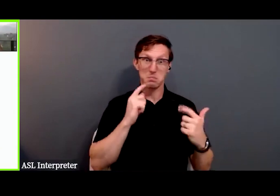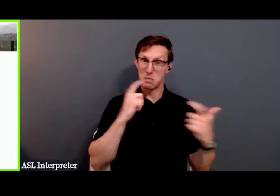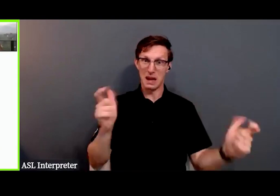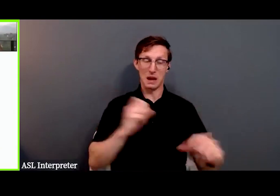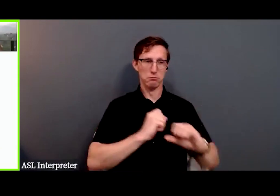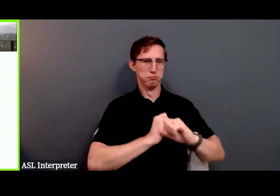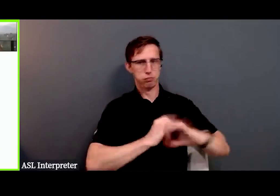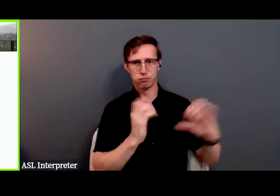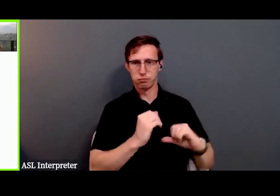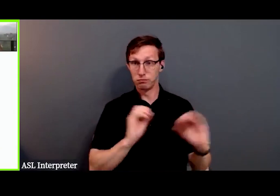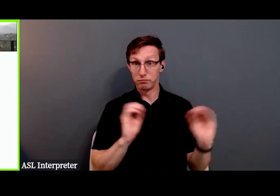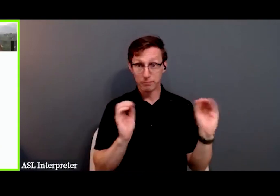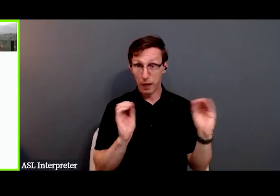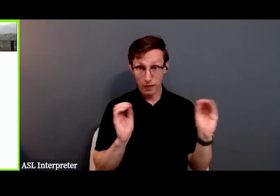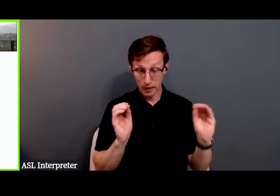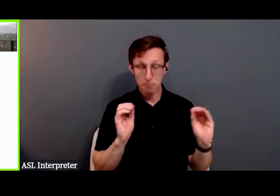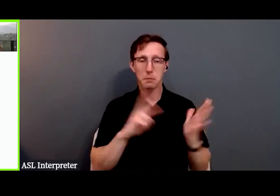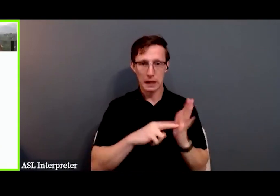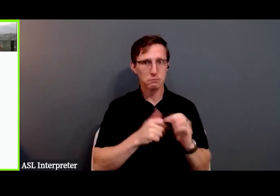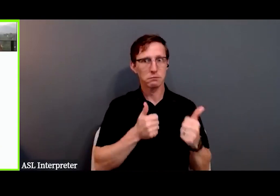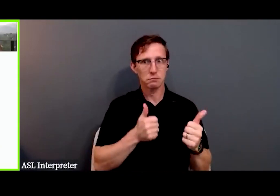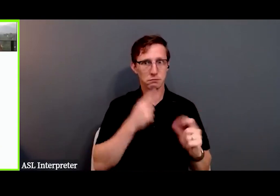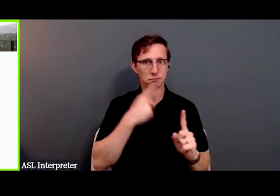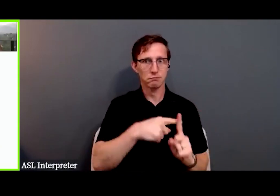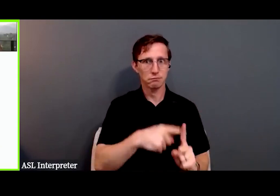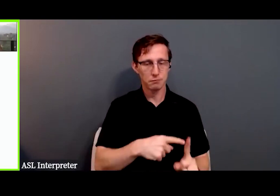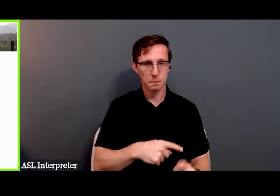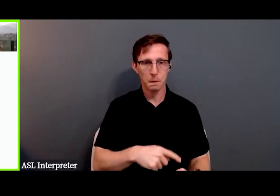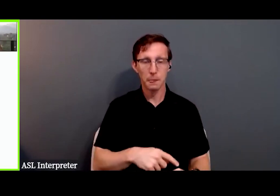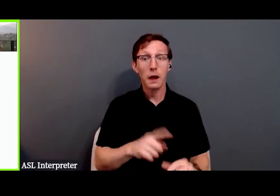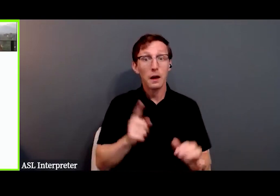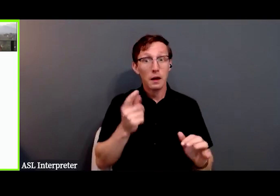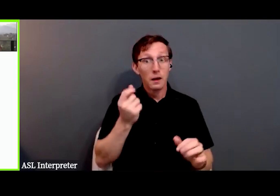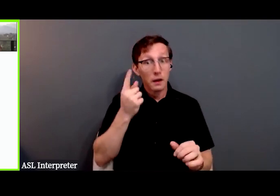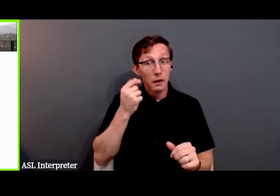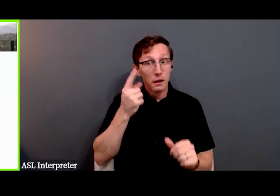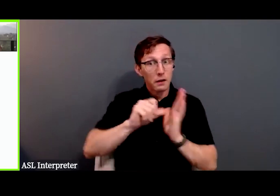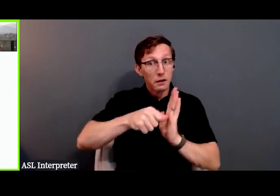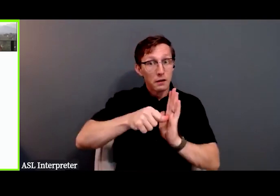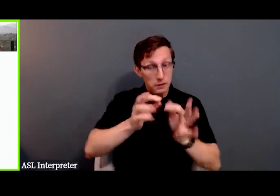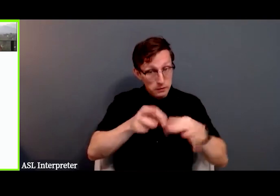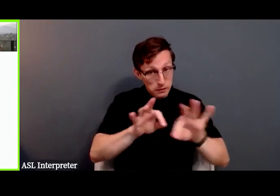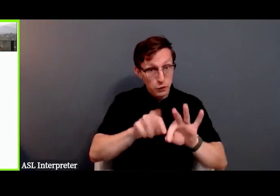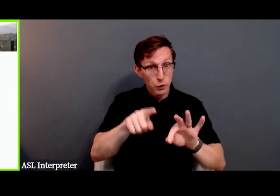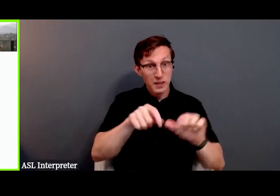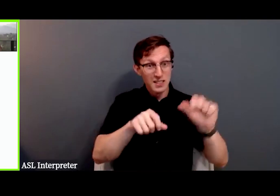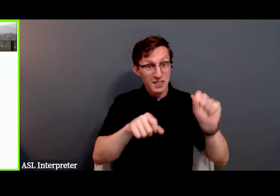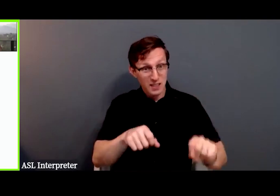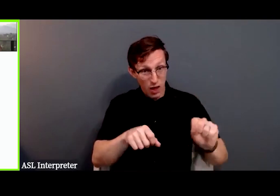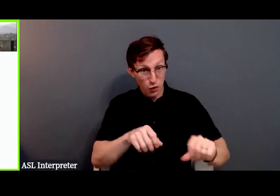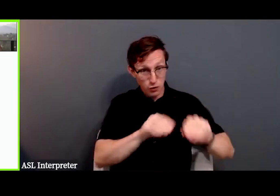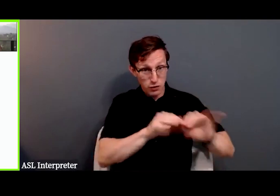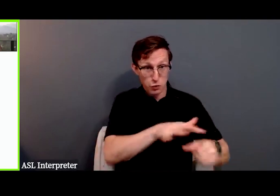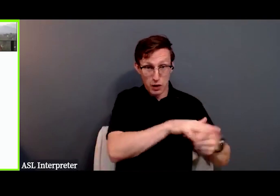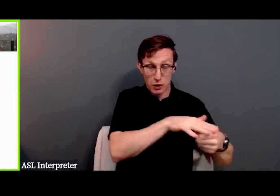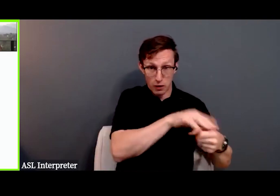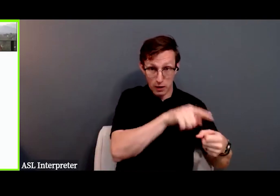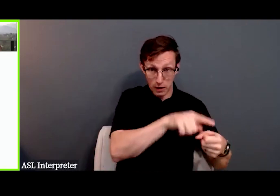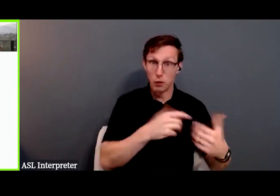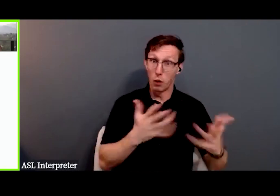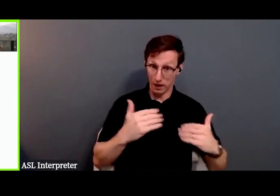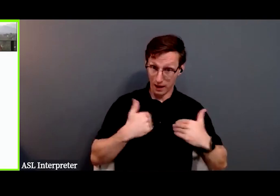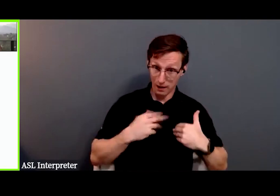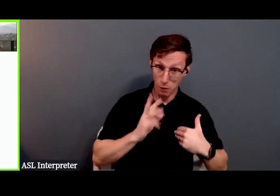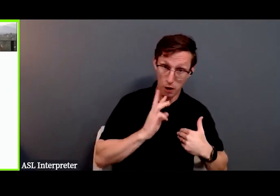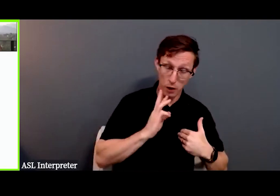temper that. It is critical that if you're in the southern distribution center and you have water, it is critical that you continue to